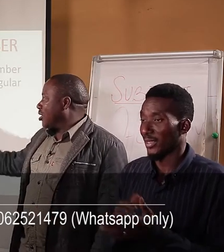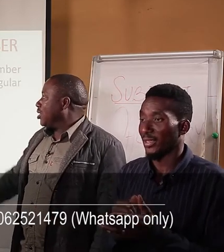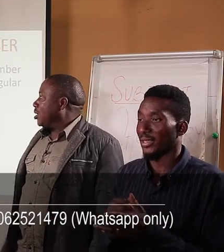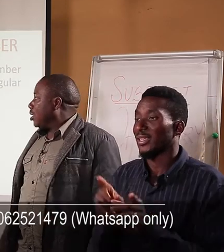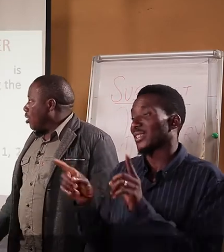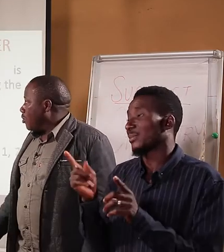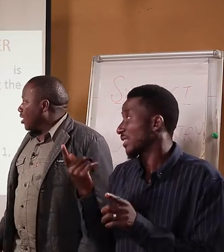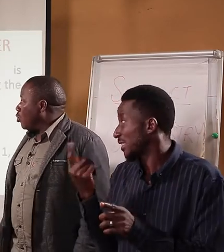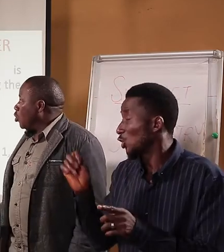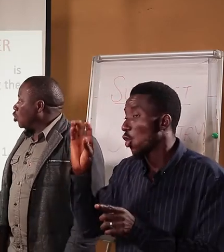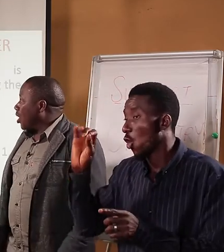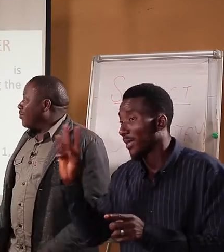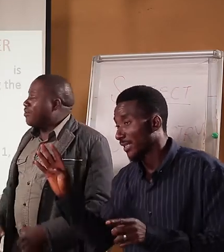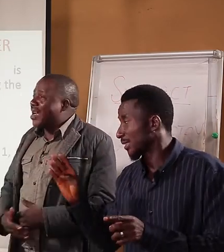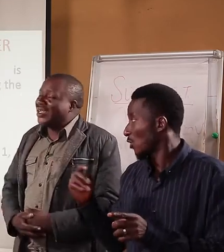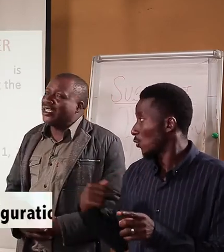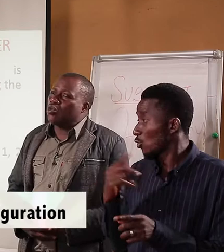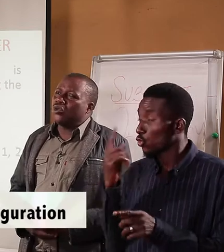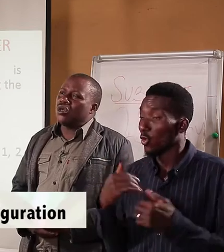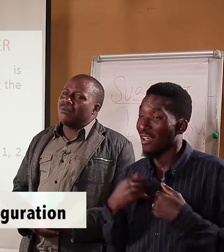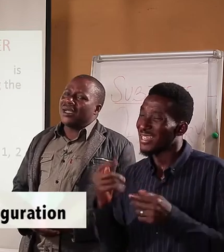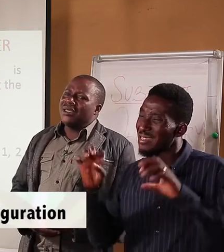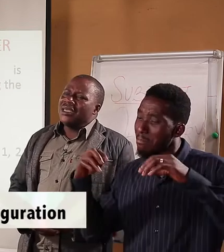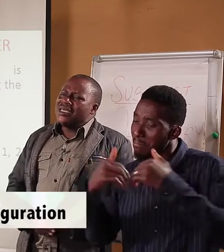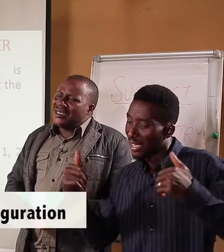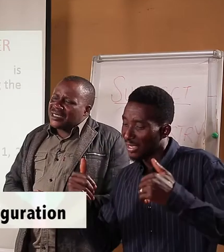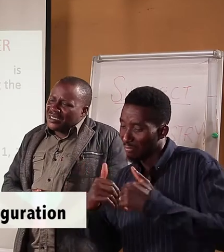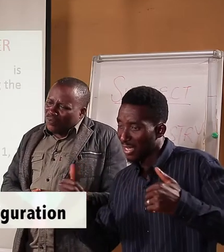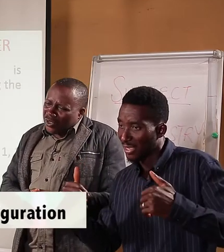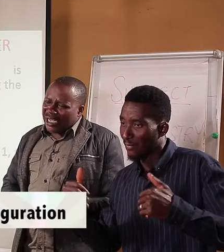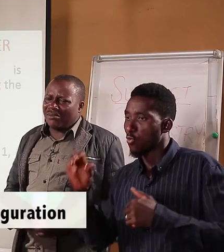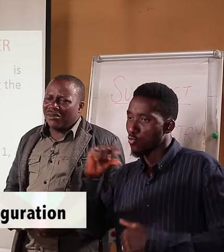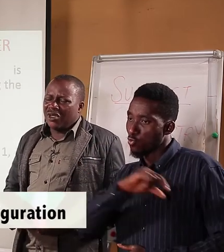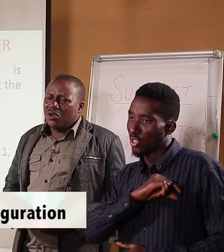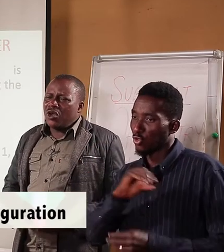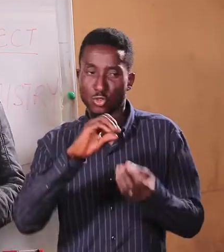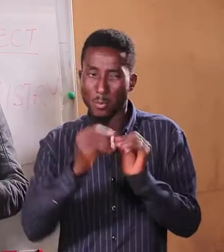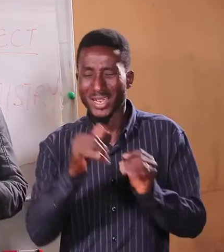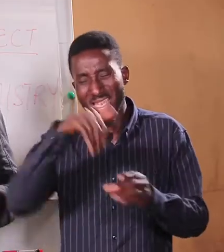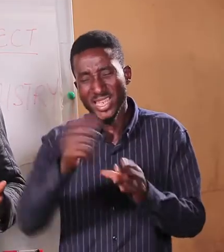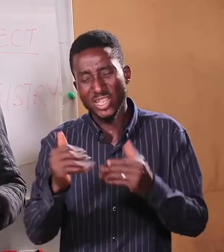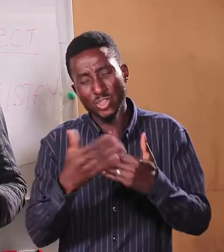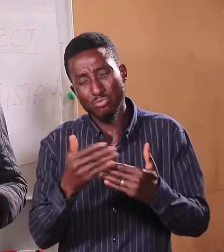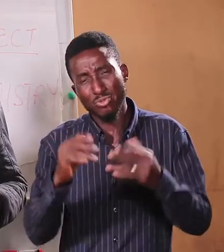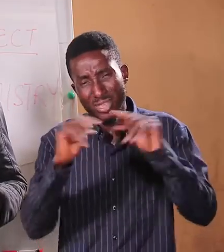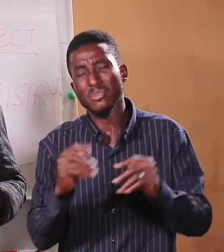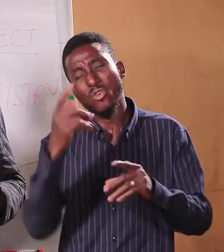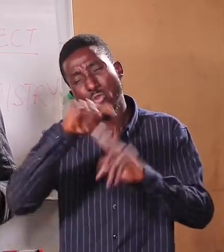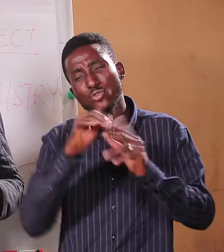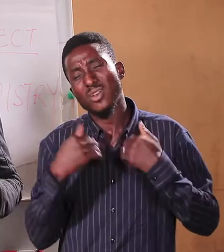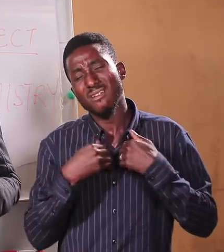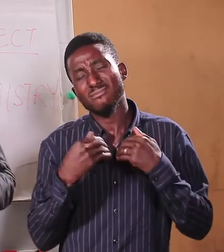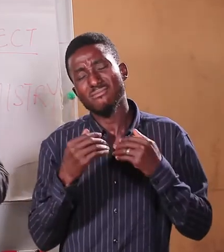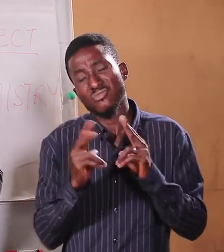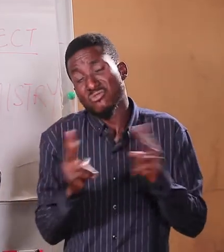describing the orbital. We also have the magnetic quantum number. In a simple term, when you have so many rooms that